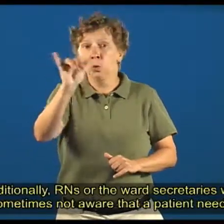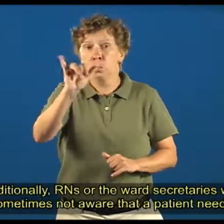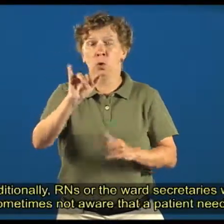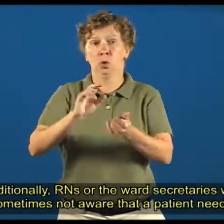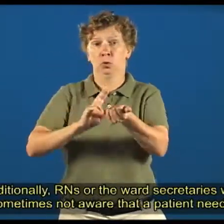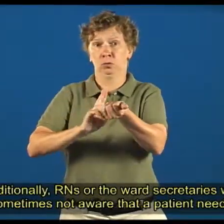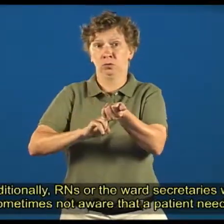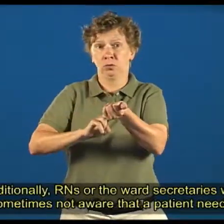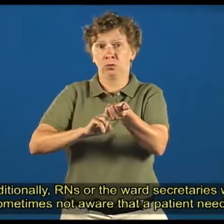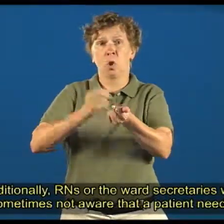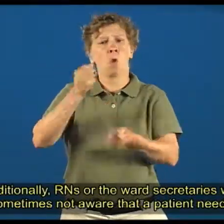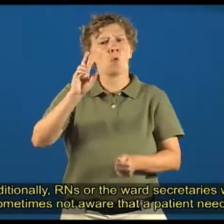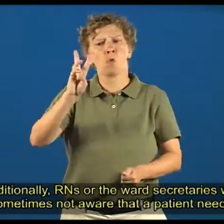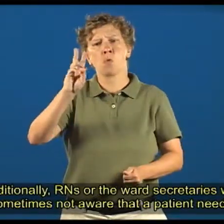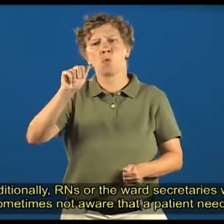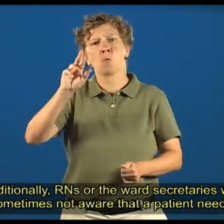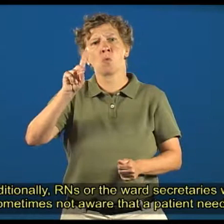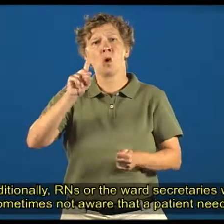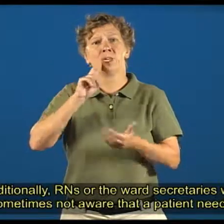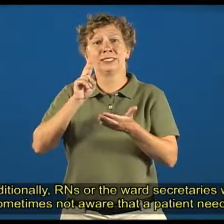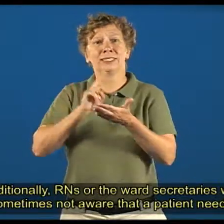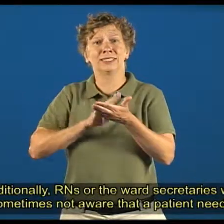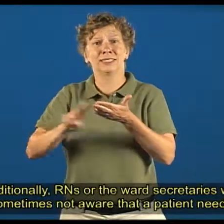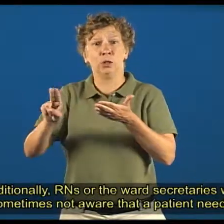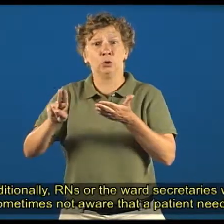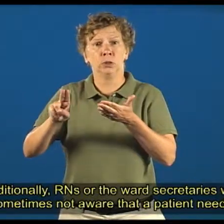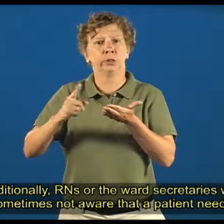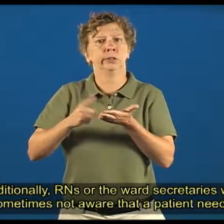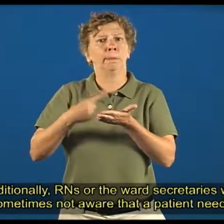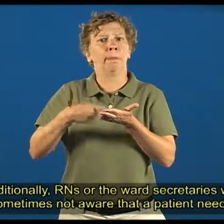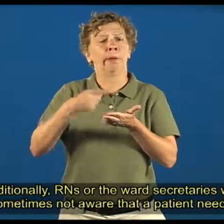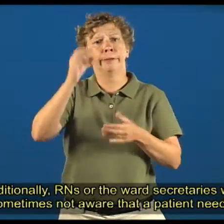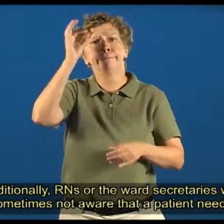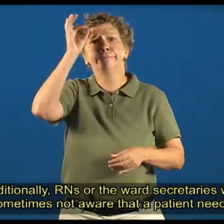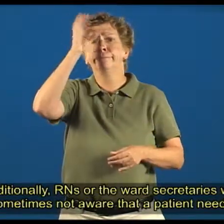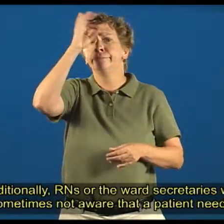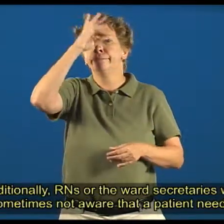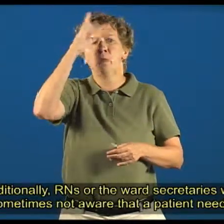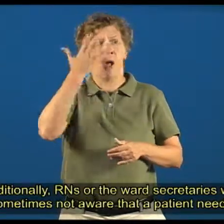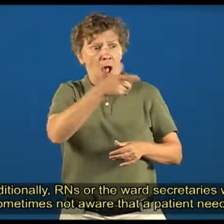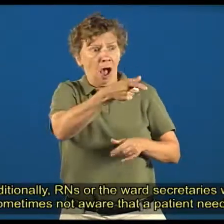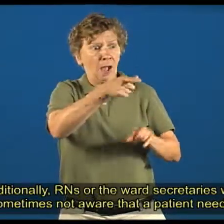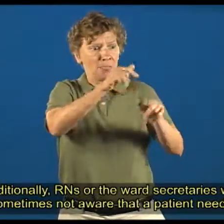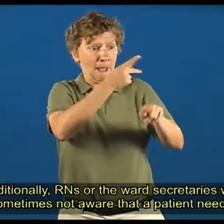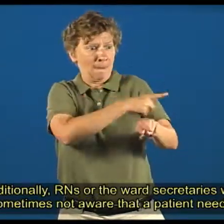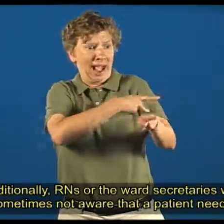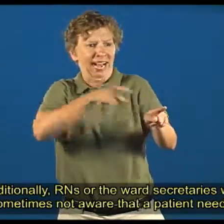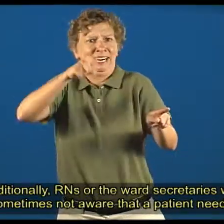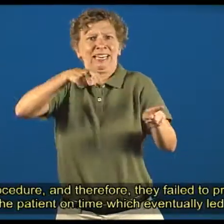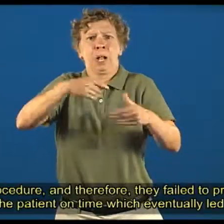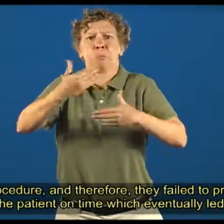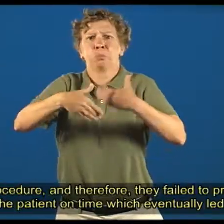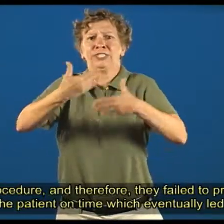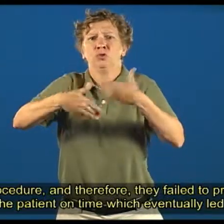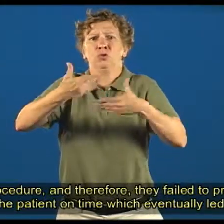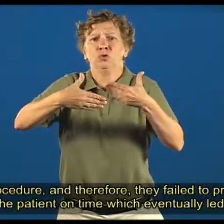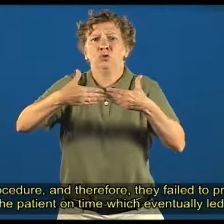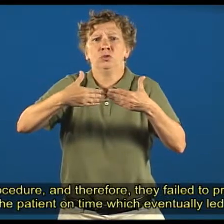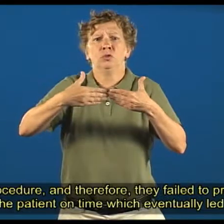Additionally, RNs or the ward secretaries were sometimes not aware that a patient needed a procedure, and